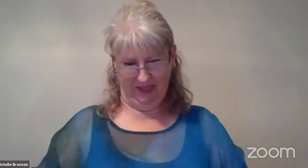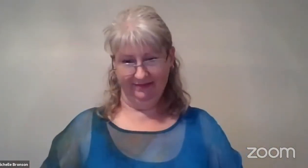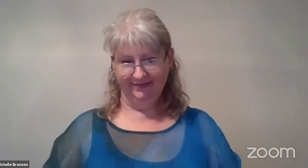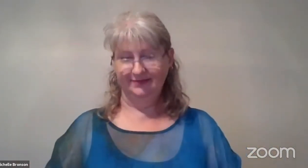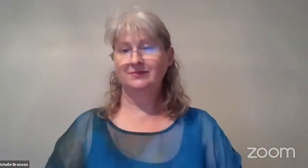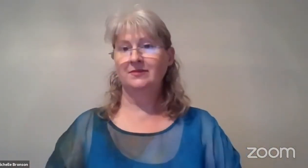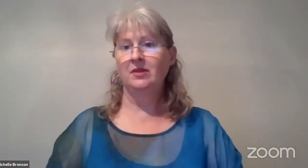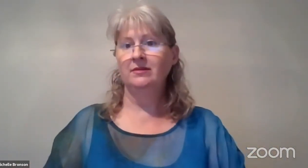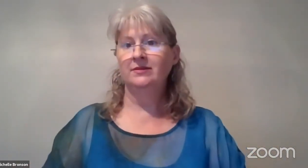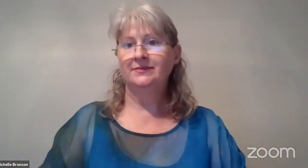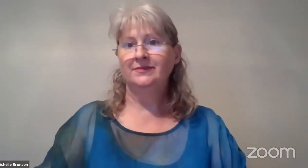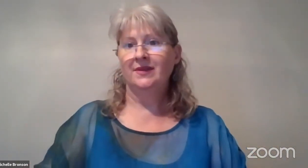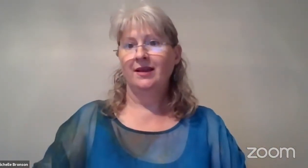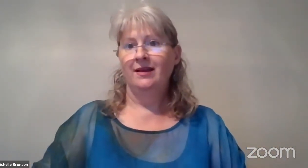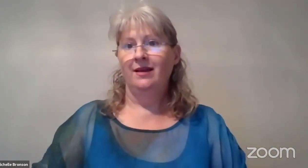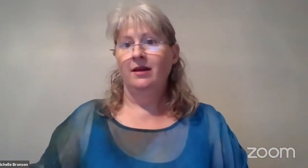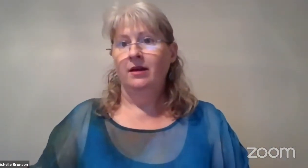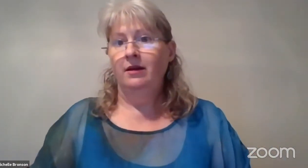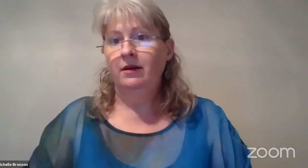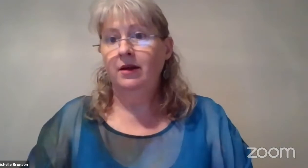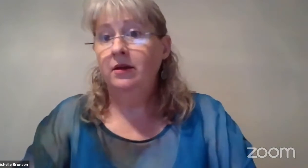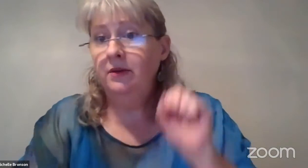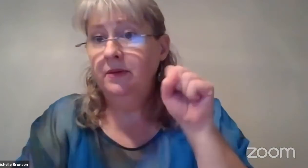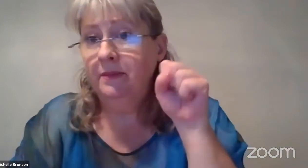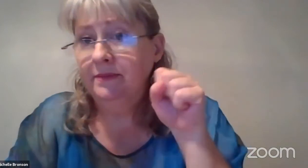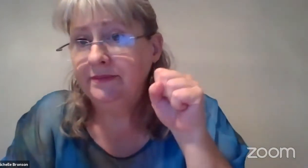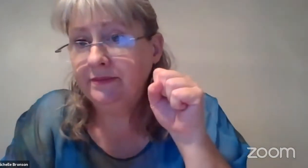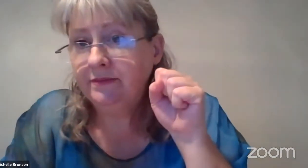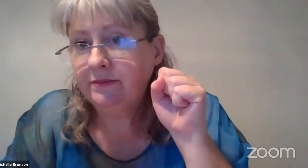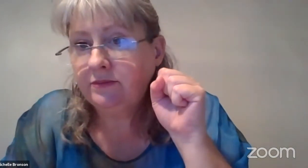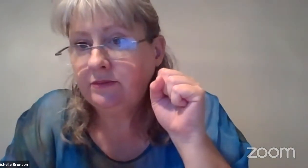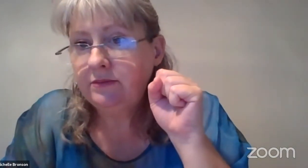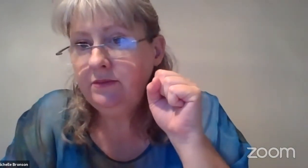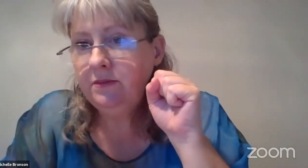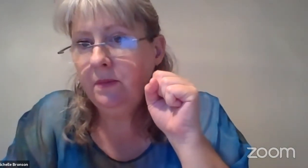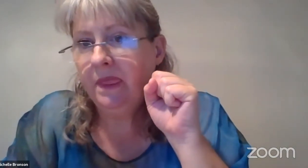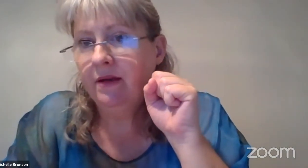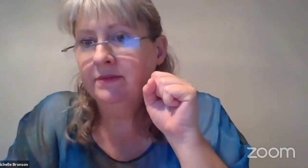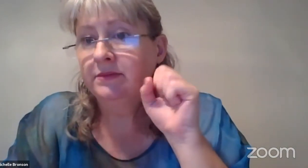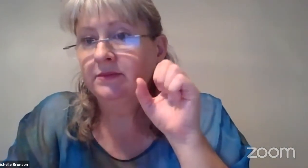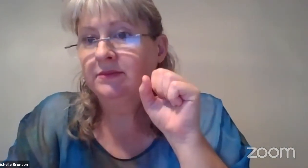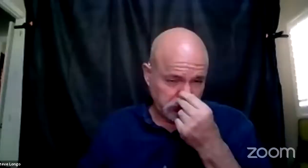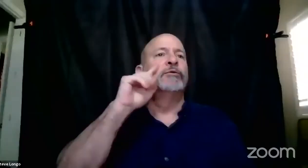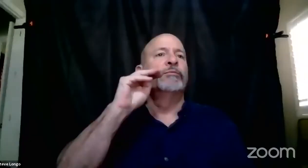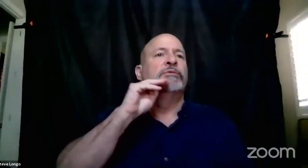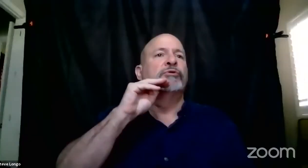Thank you. Yes.